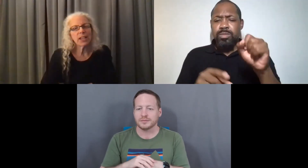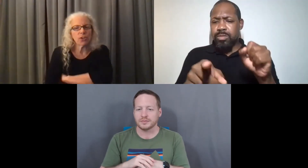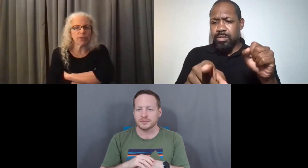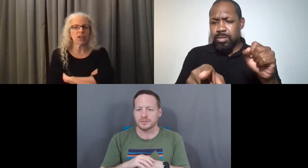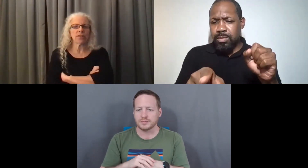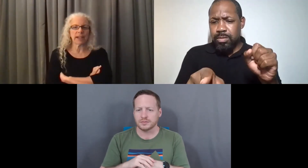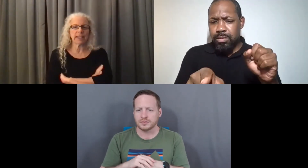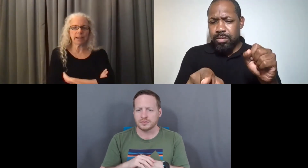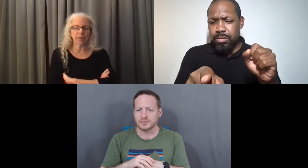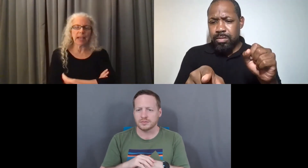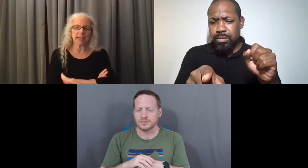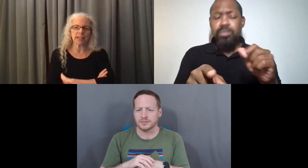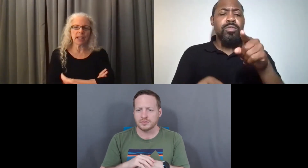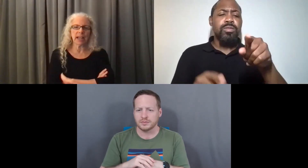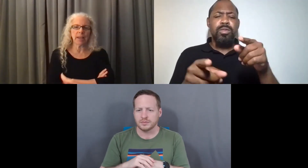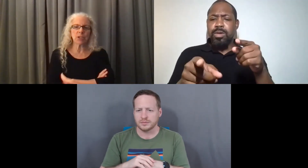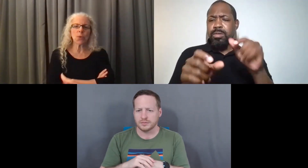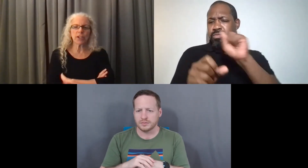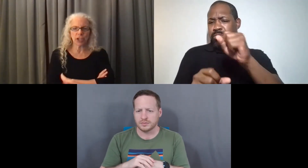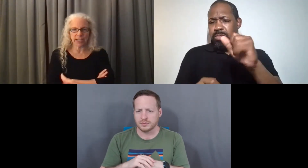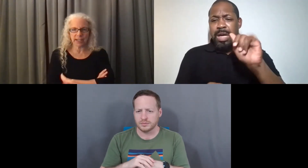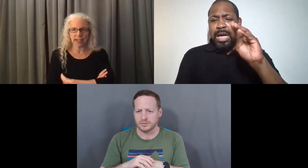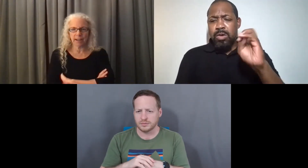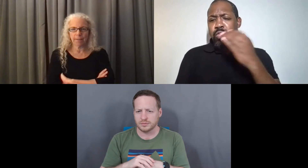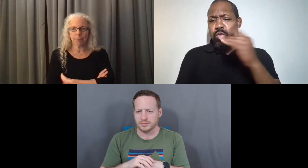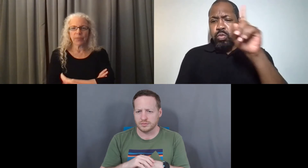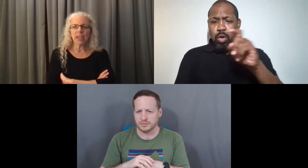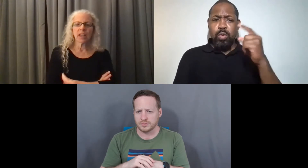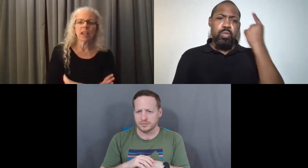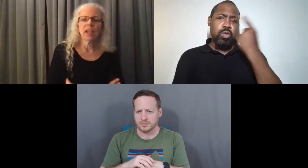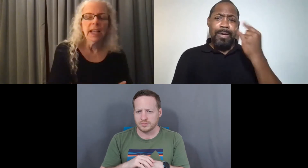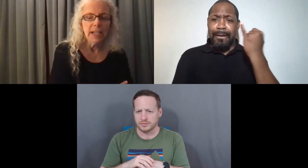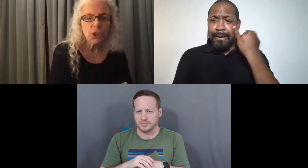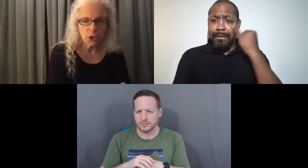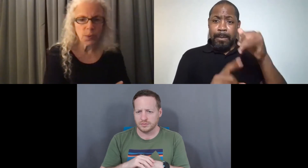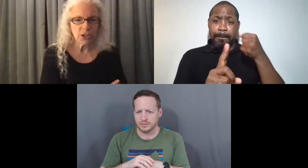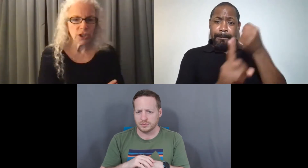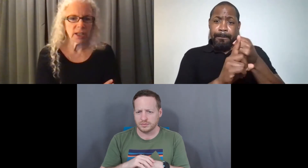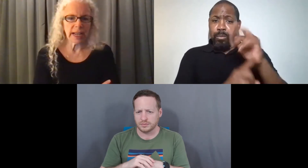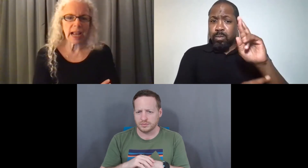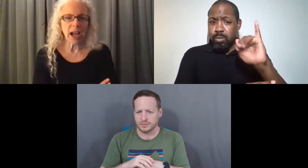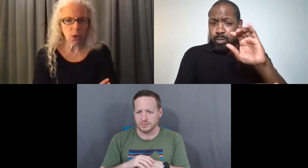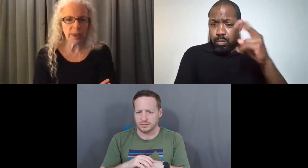you for clarifying, Tim. Yes, and Amy's question is, it's a good question, like how will that